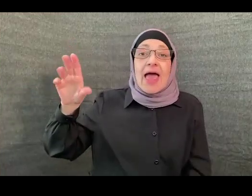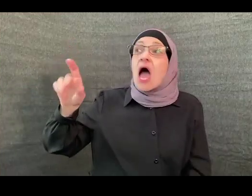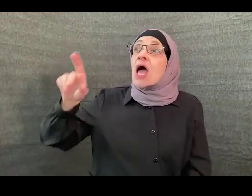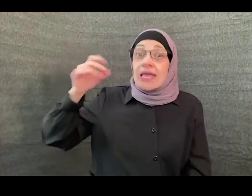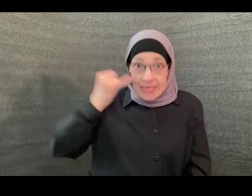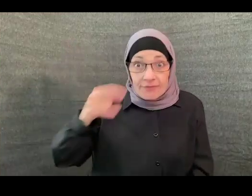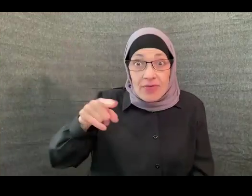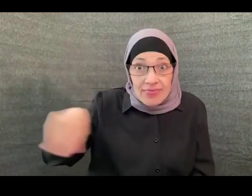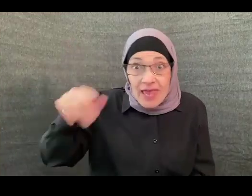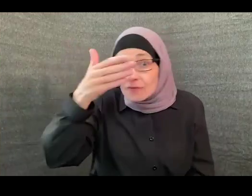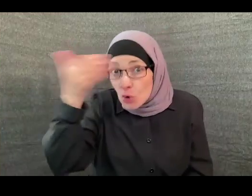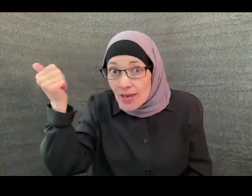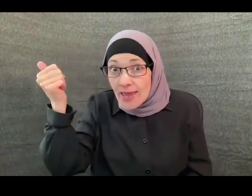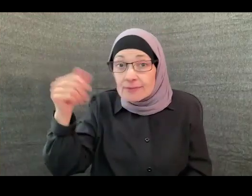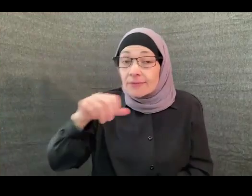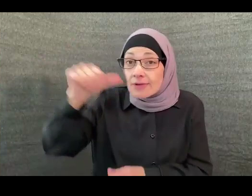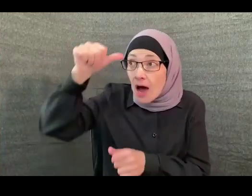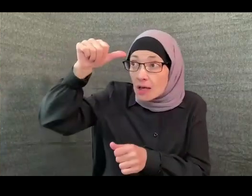themselves.